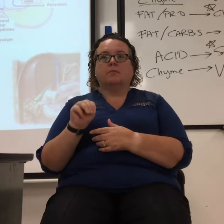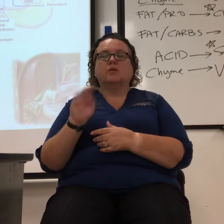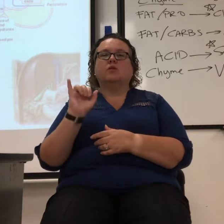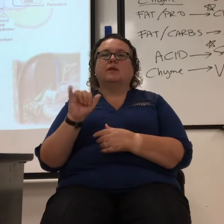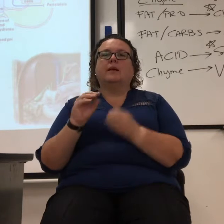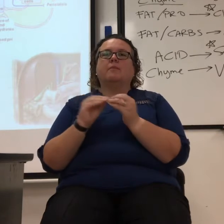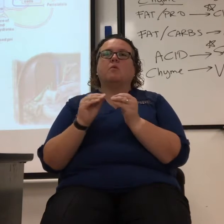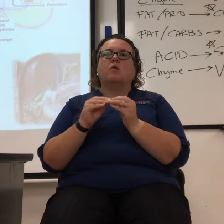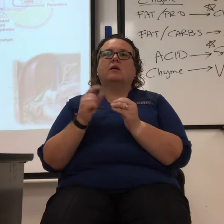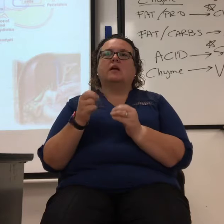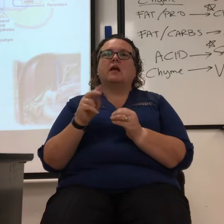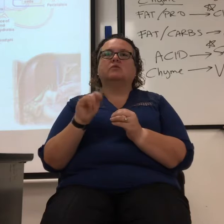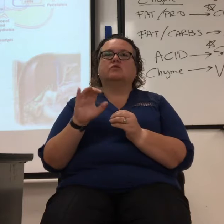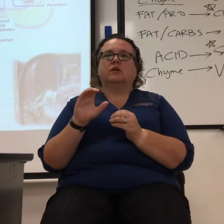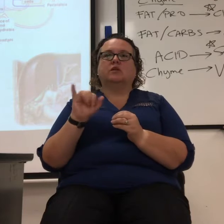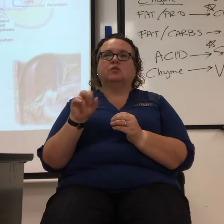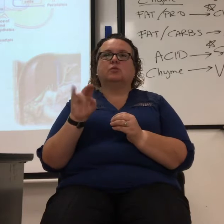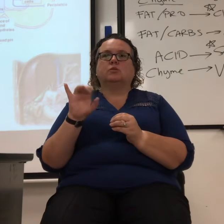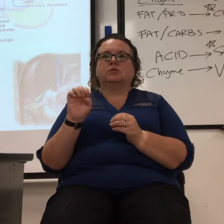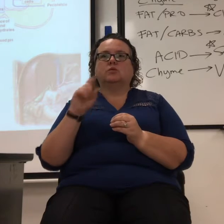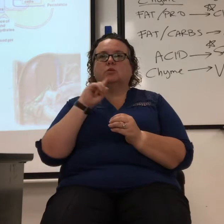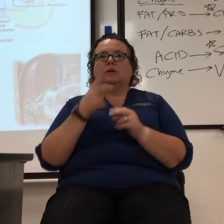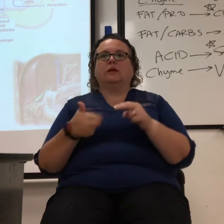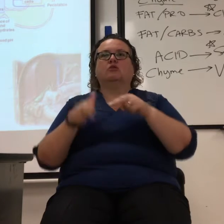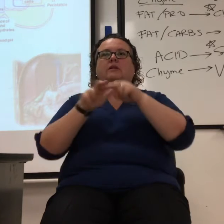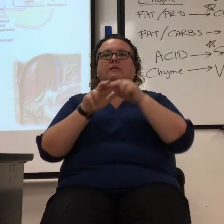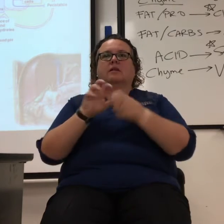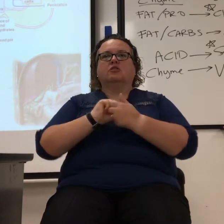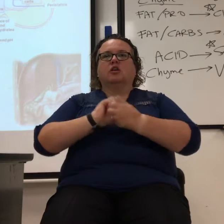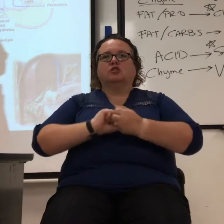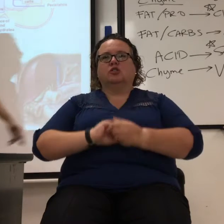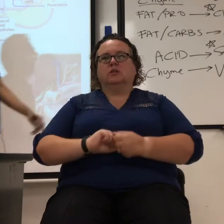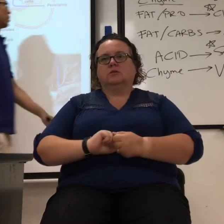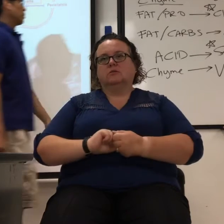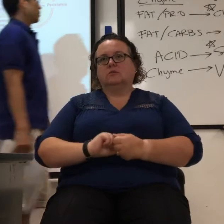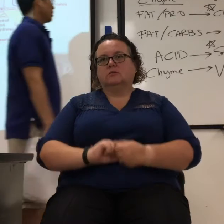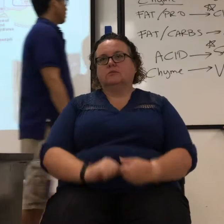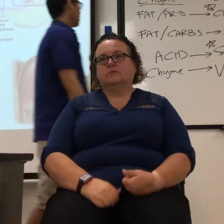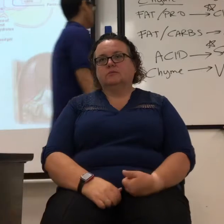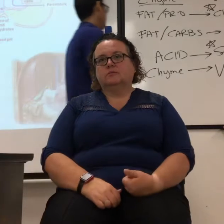gastric juice to increase the digestion.